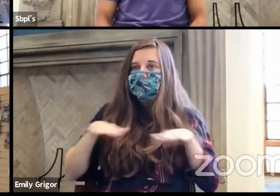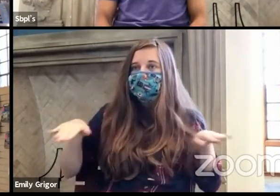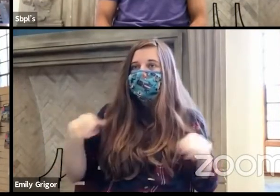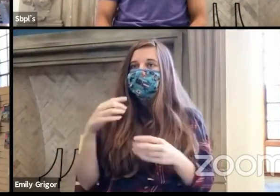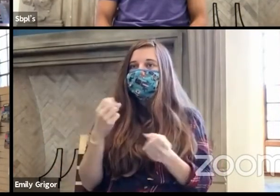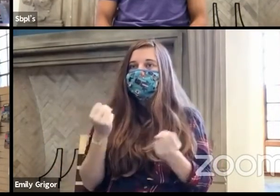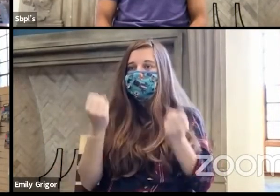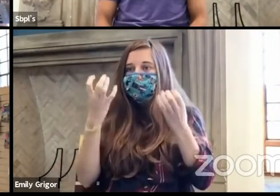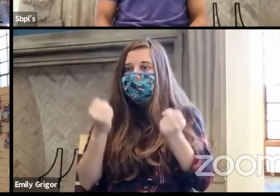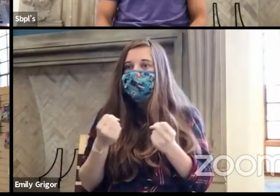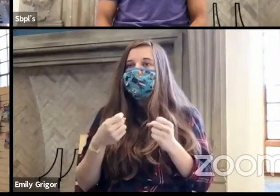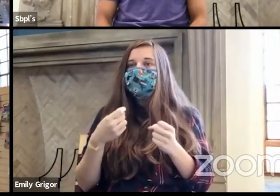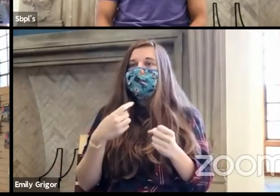kids.